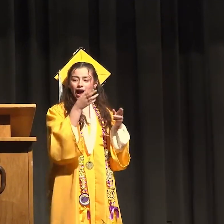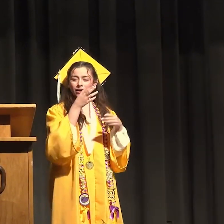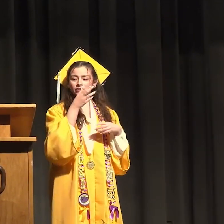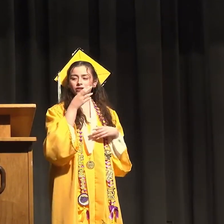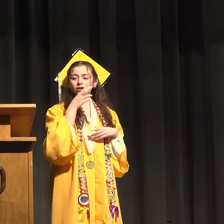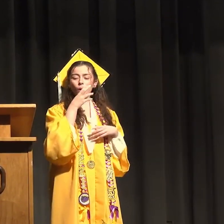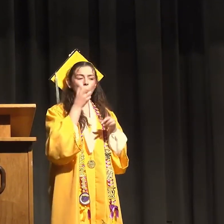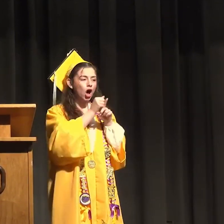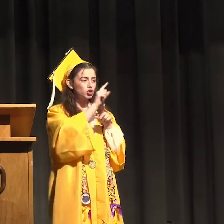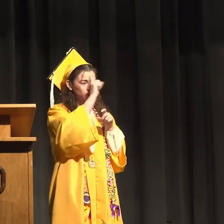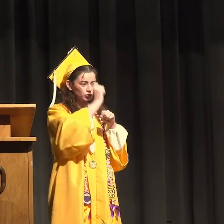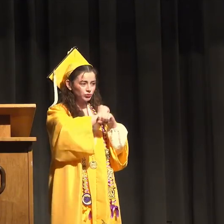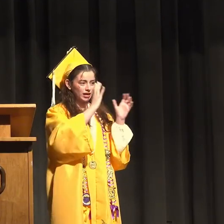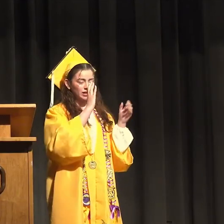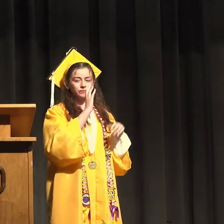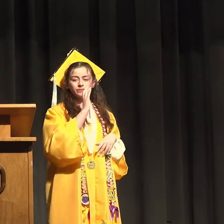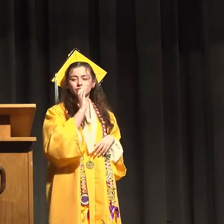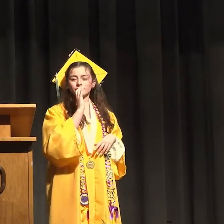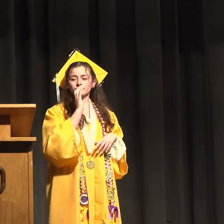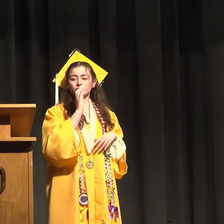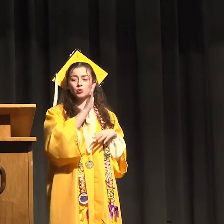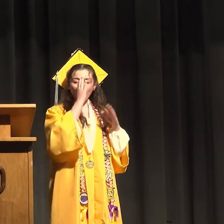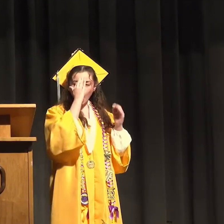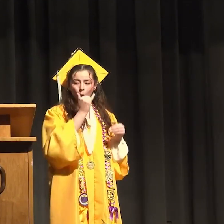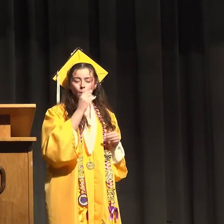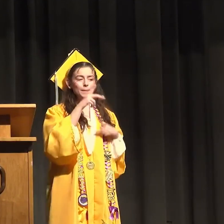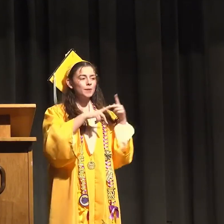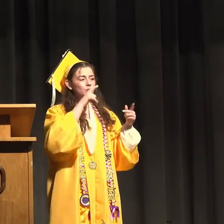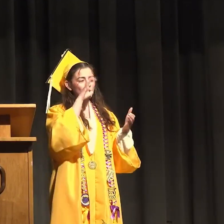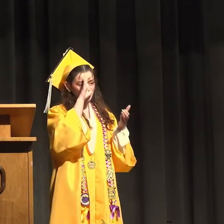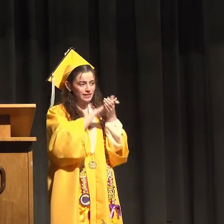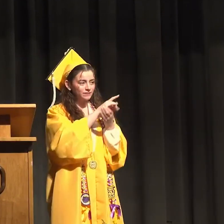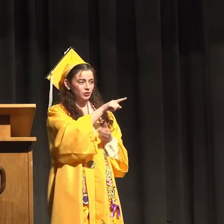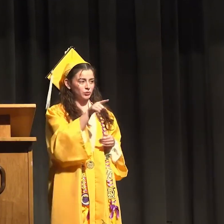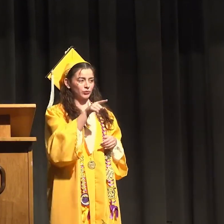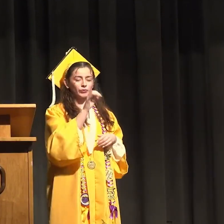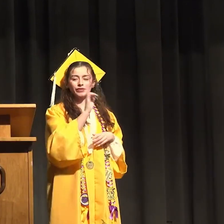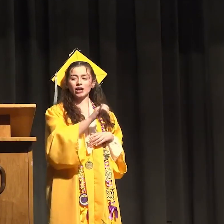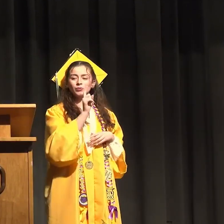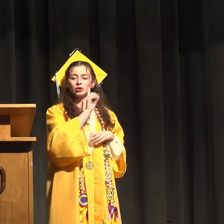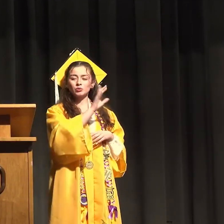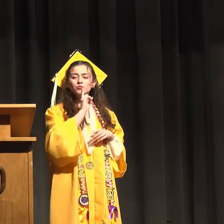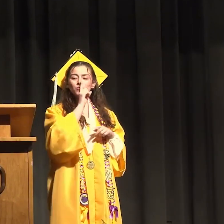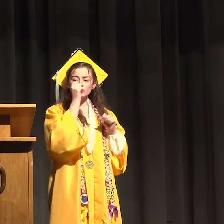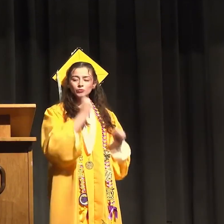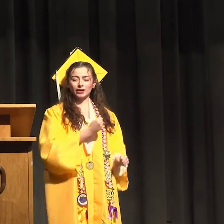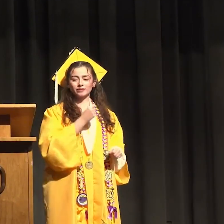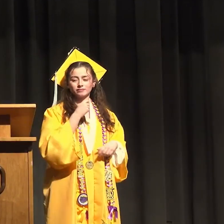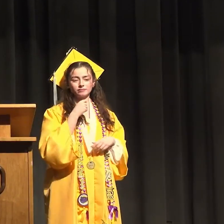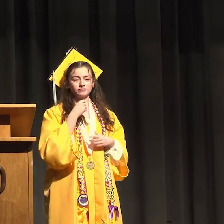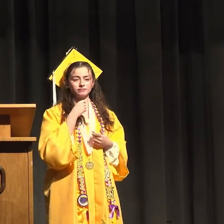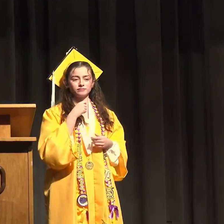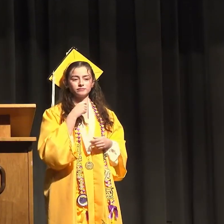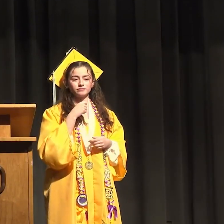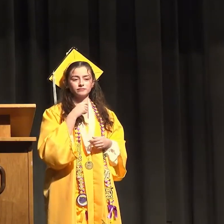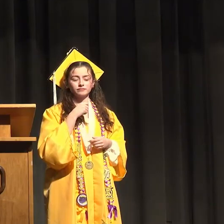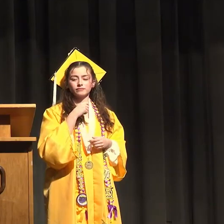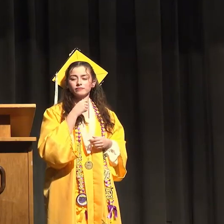how difficult your path has been, hold on to your dreams, your hope, and people who believe in you. That's where your true strength